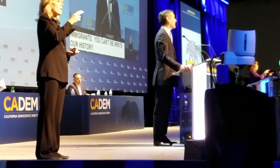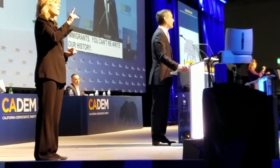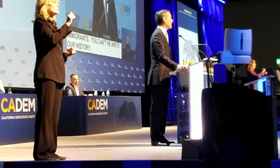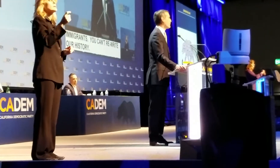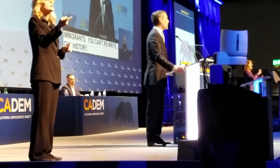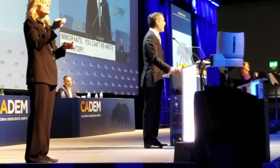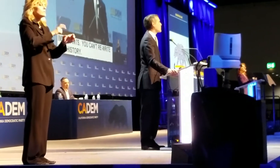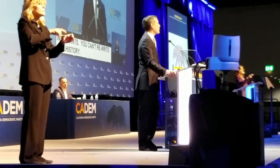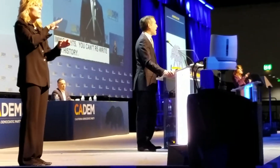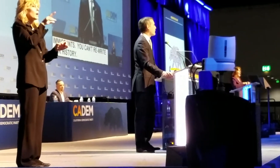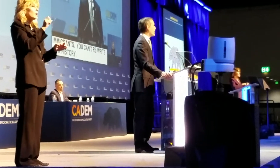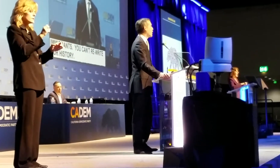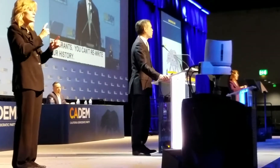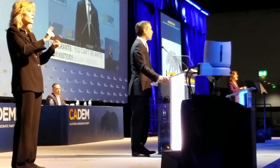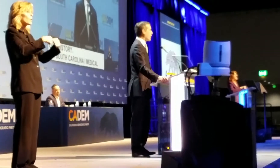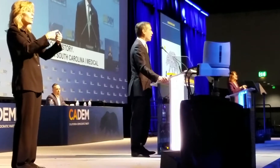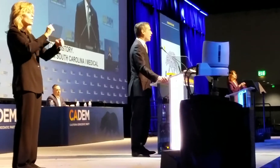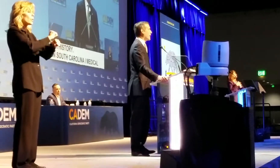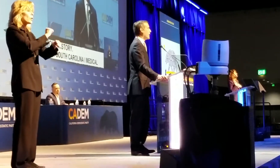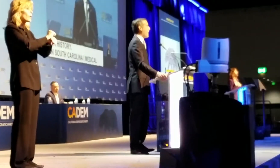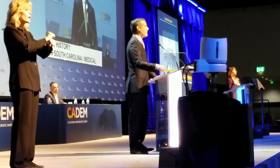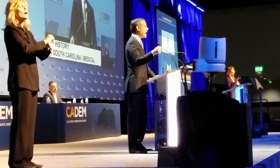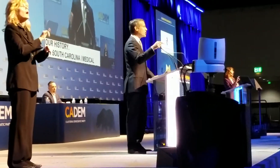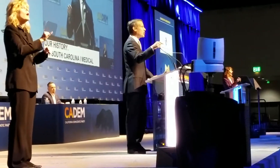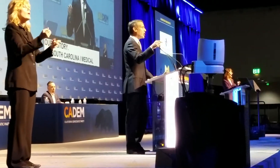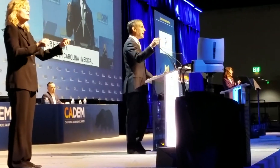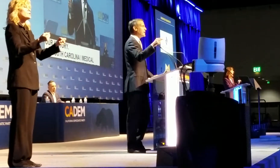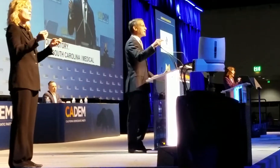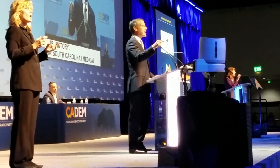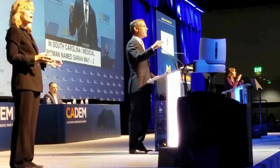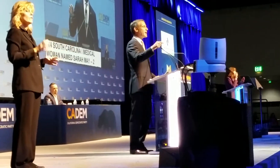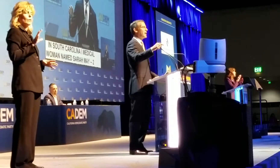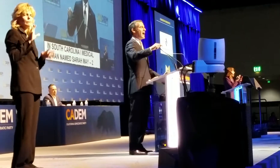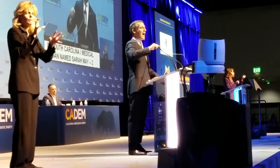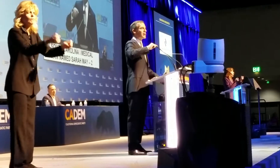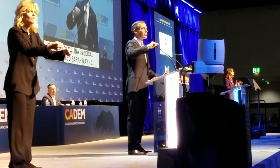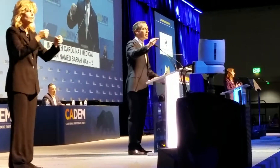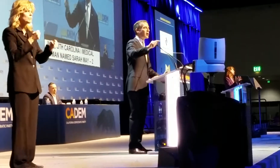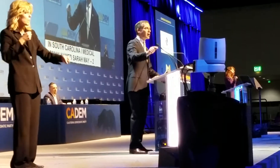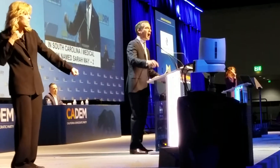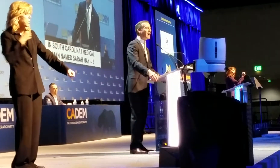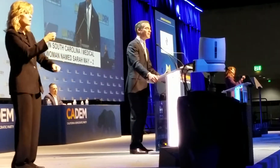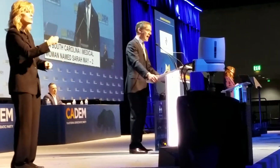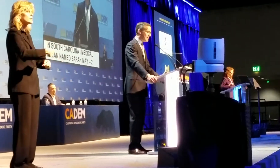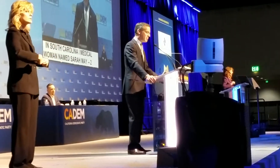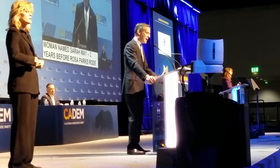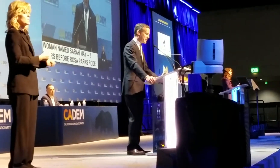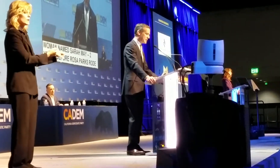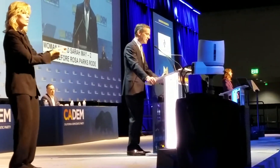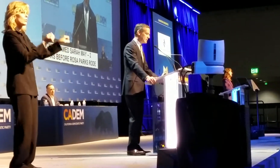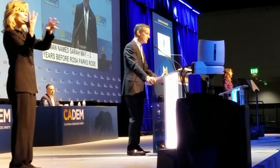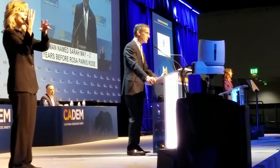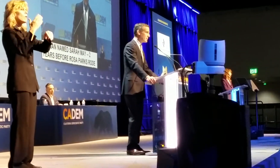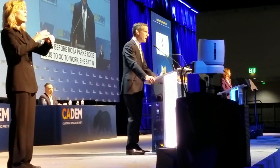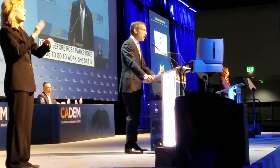feet. The bus driver took her, punched her in the stomach, and threw her off that